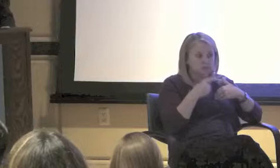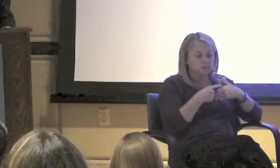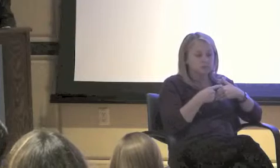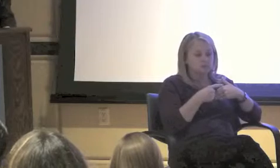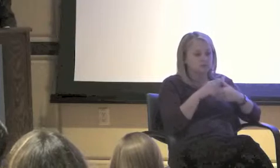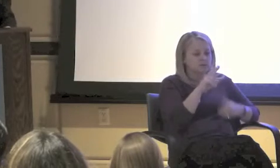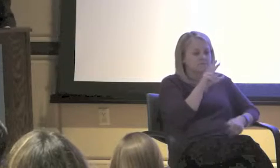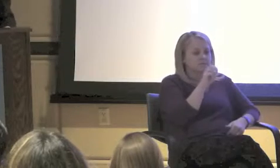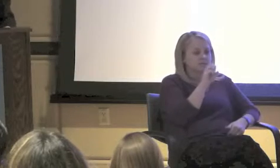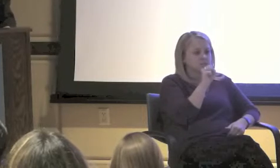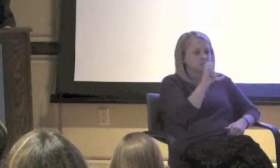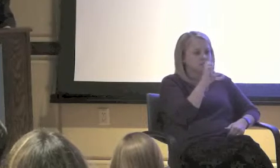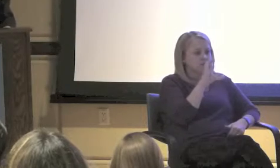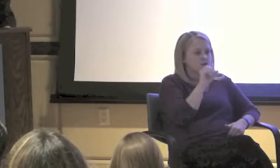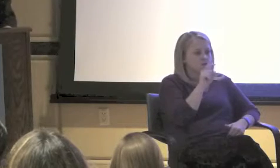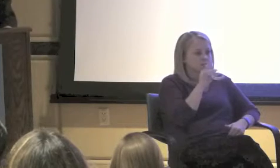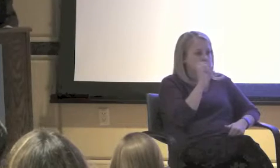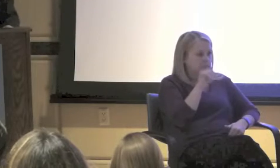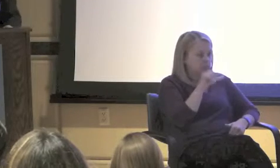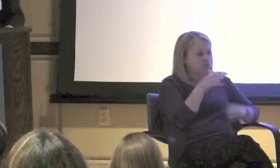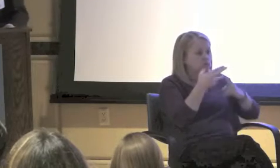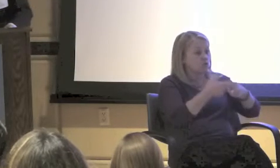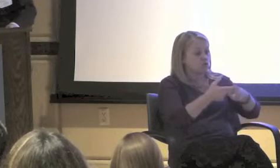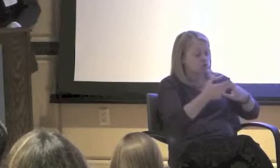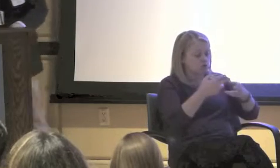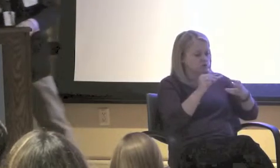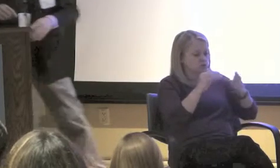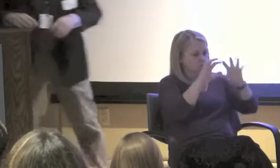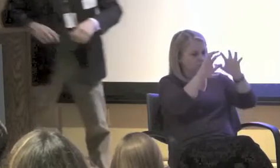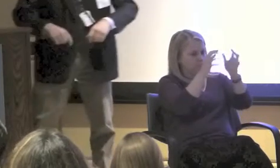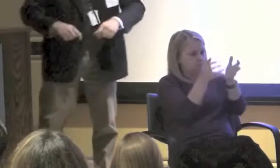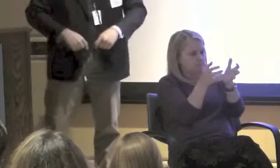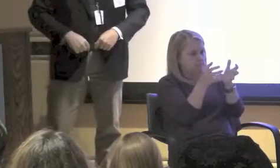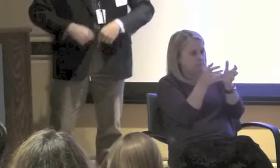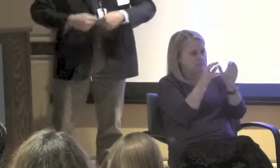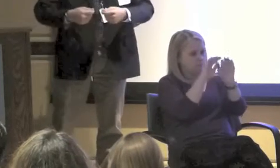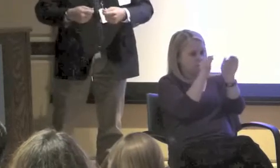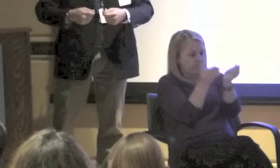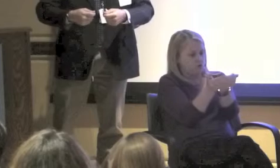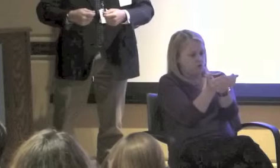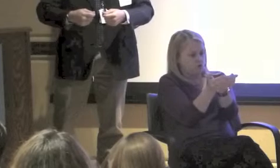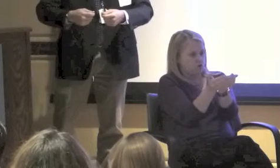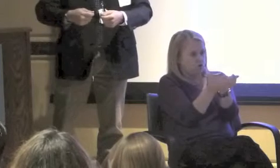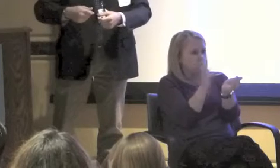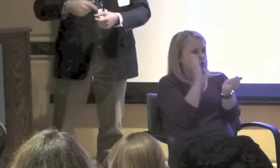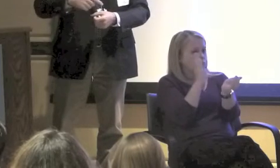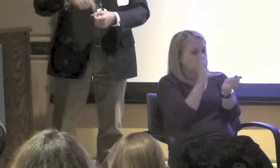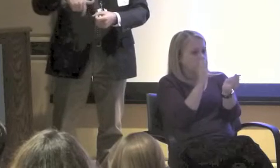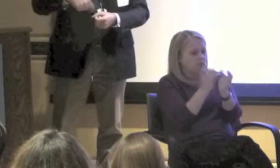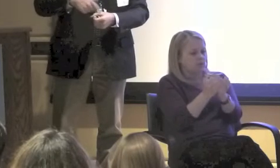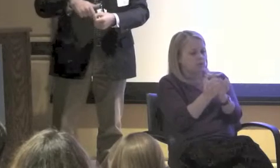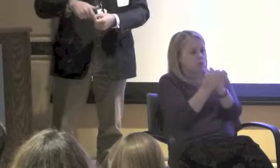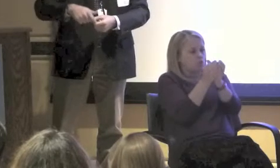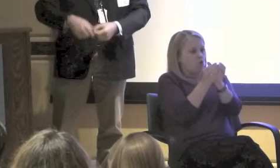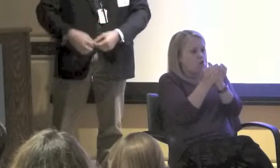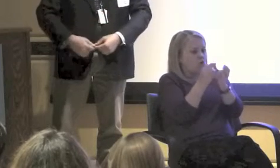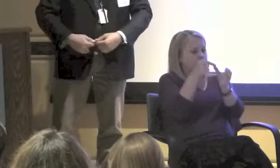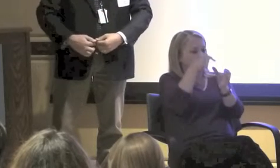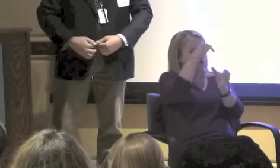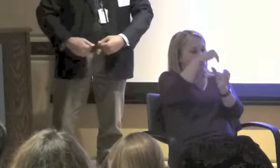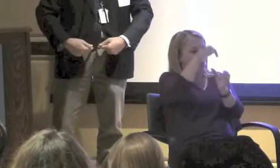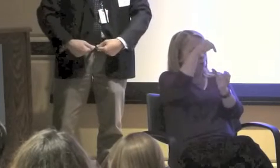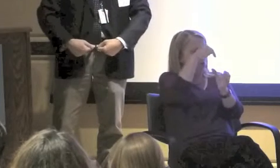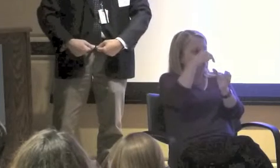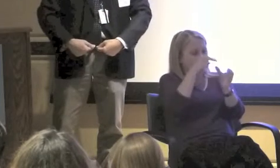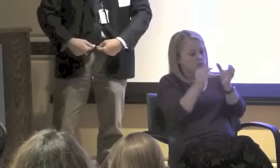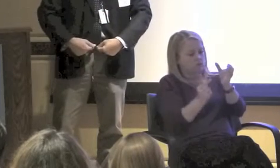And that's where you take the top of the bladder and we bring it right up to the skin level and make a little hole in it so that